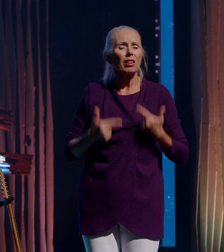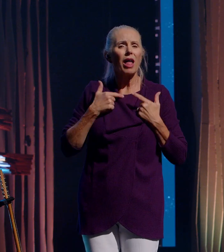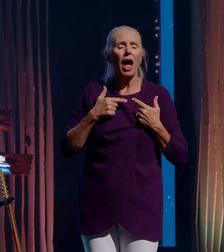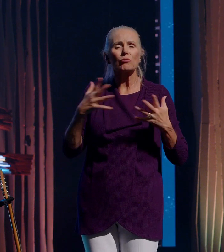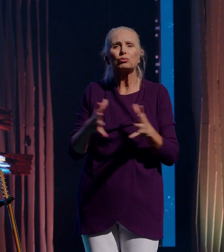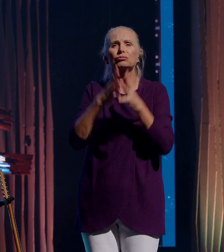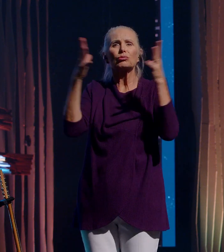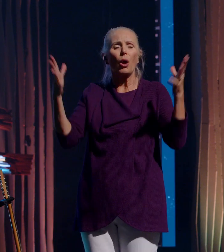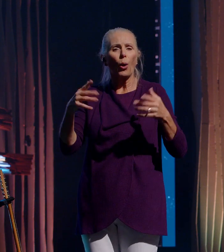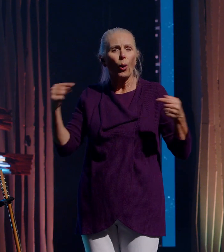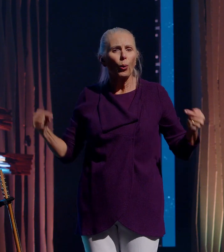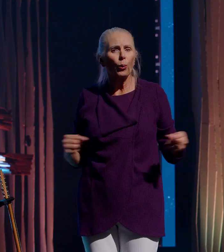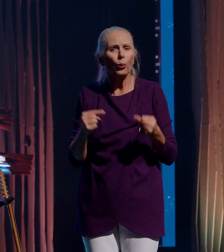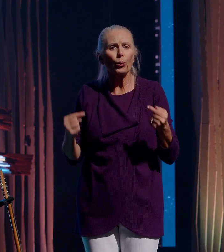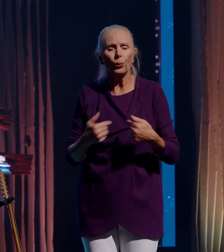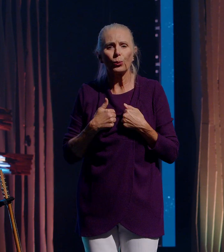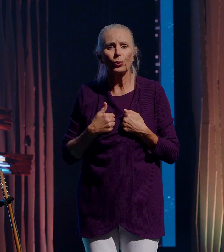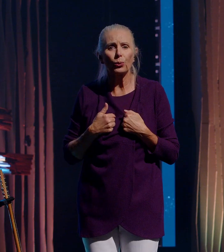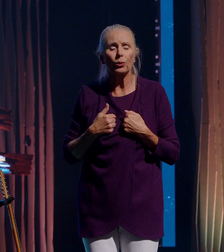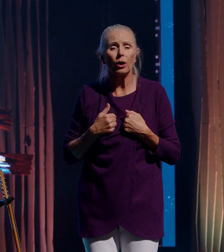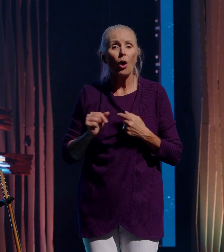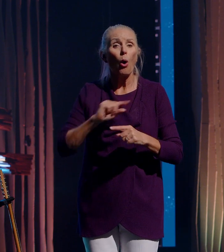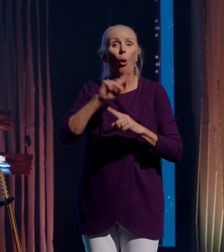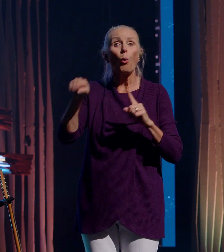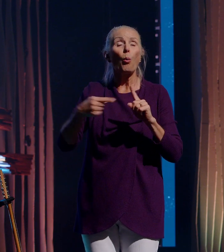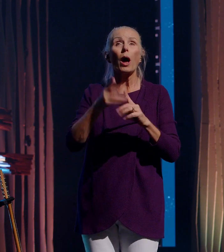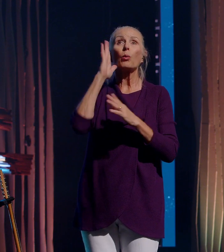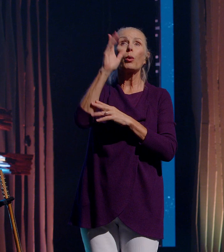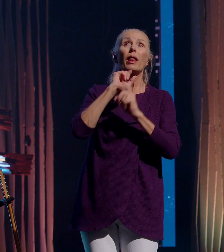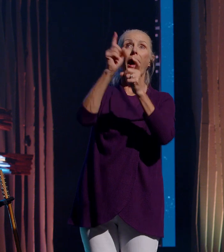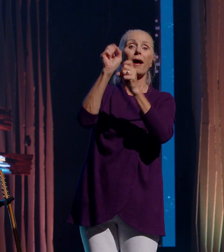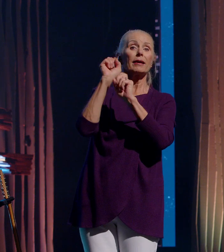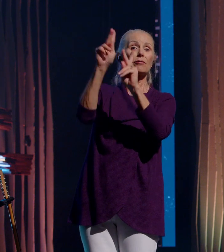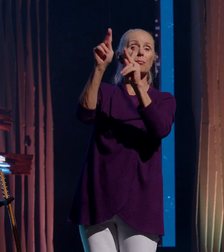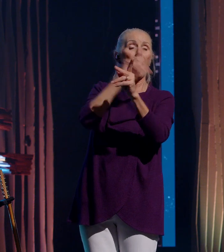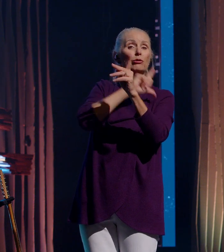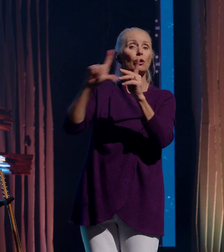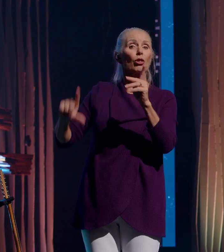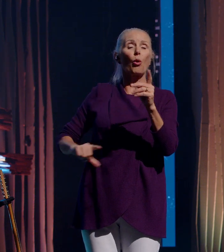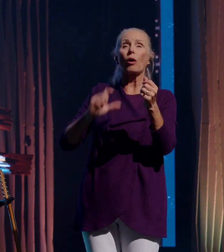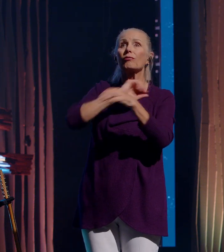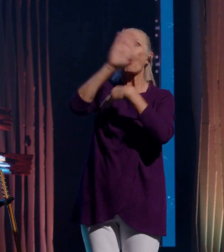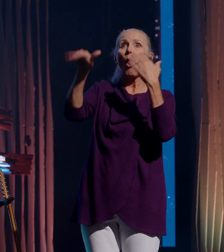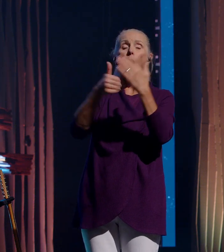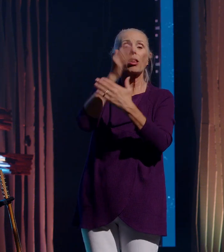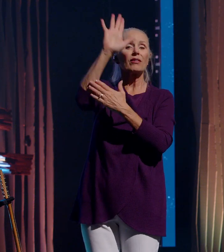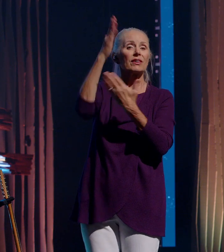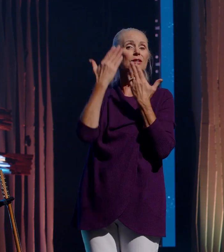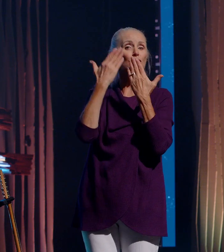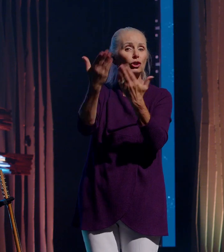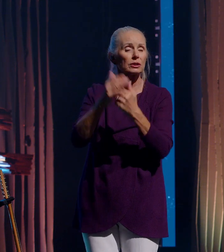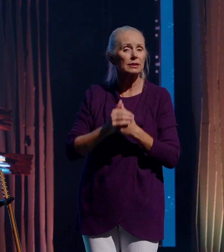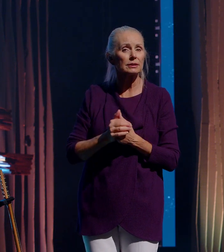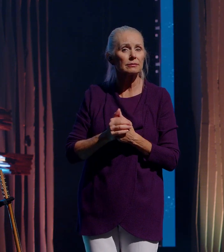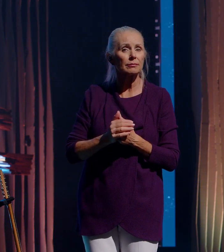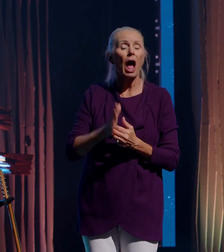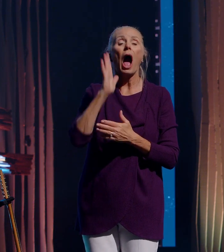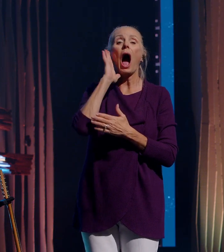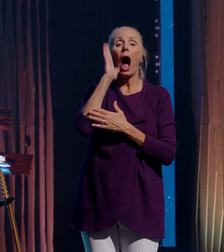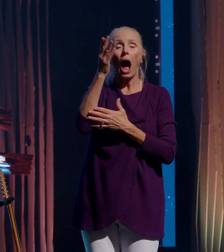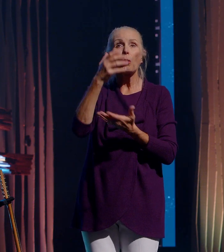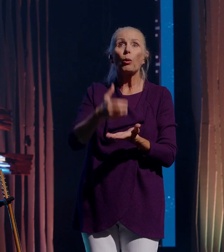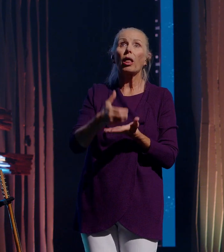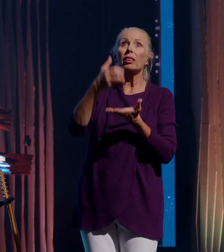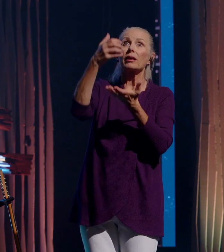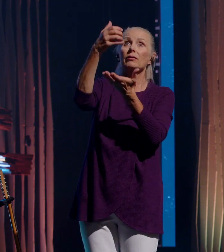a liar. What shall I return to the Lord for all his goodness to me? I will lift up the cup of salvation and call on the